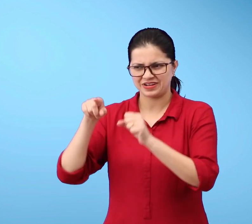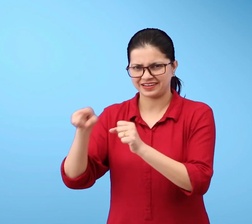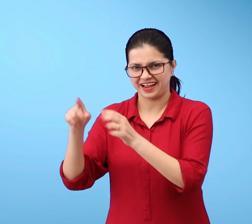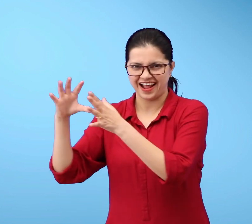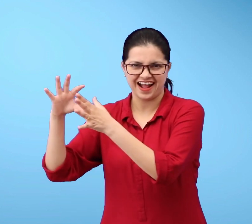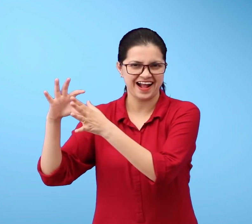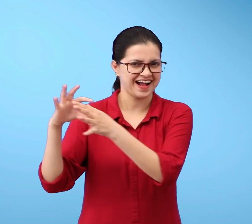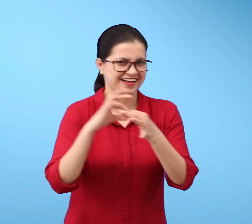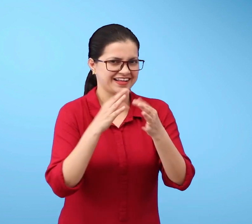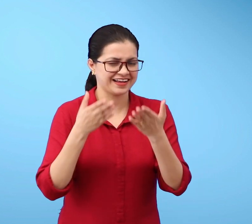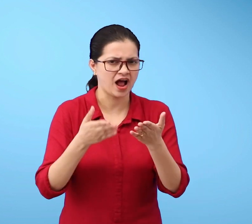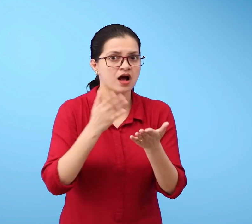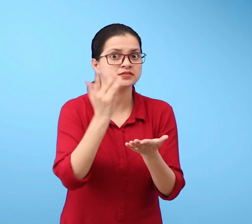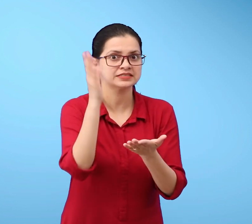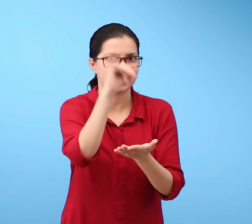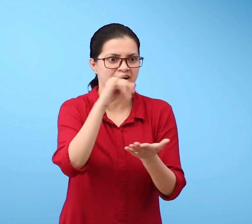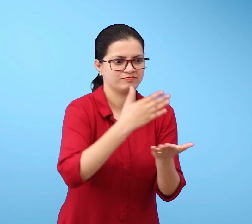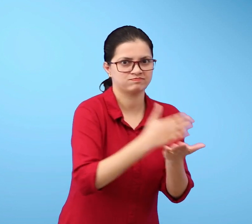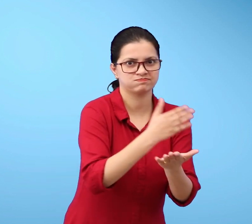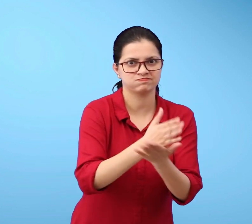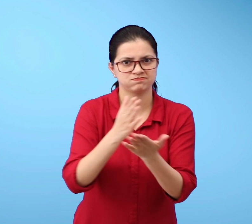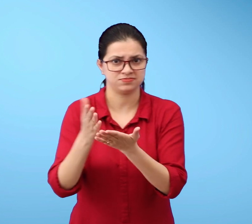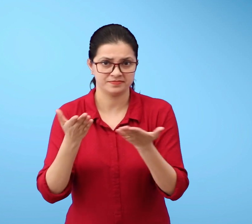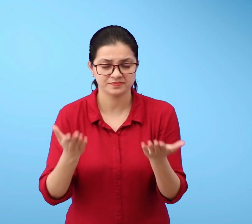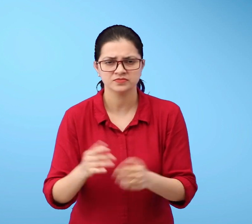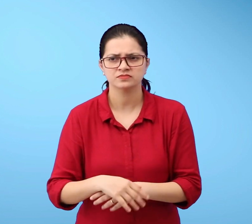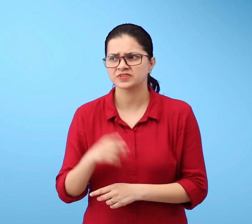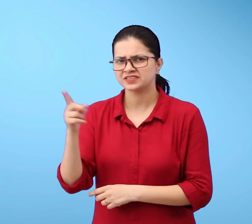These 6 systems of philosophy are said to have been founded